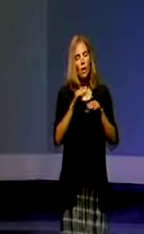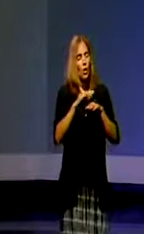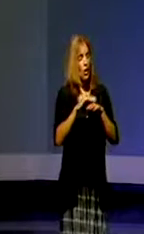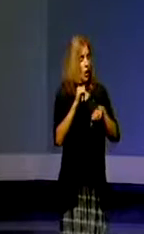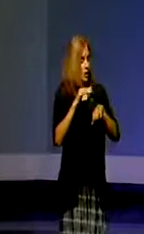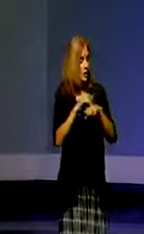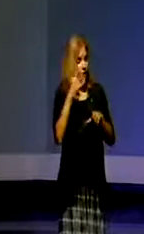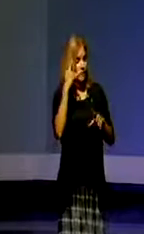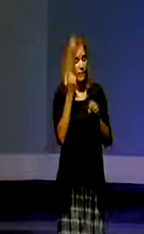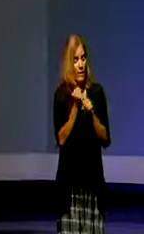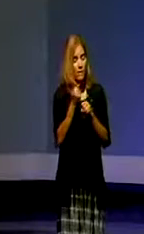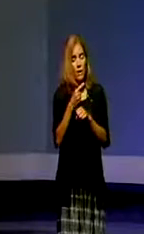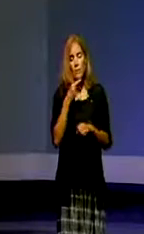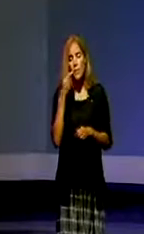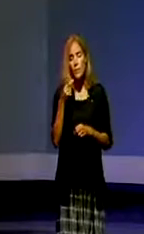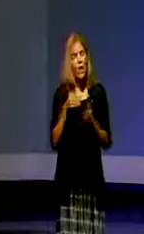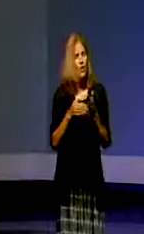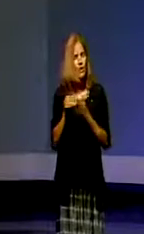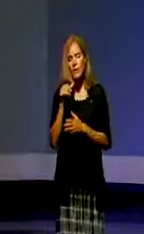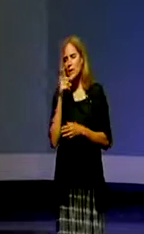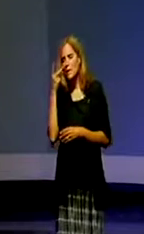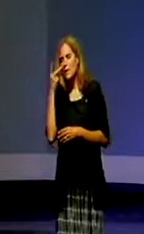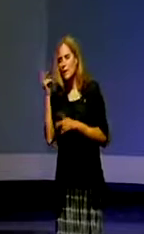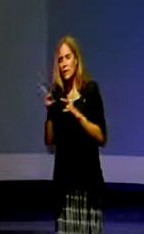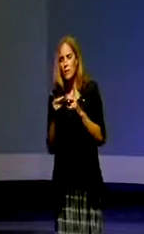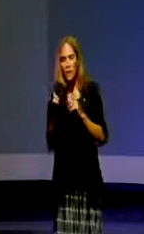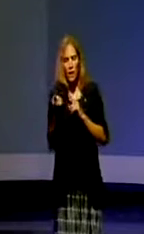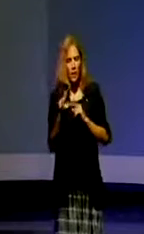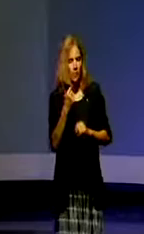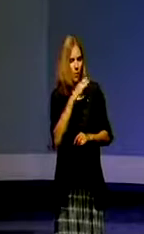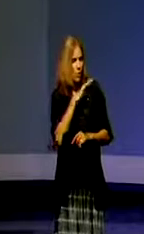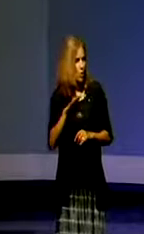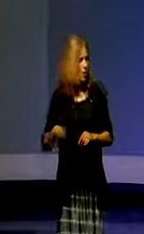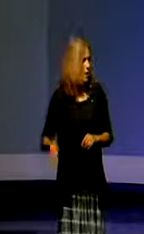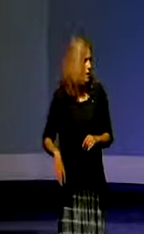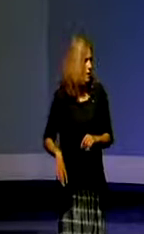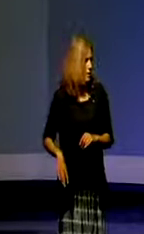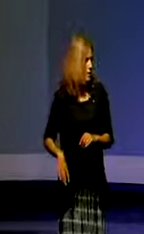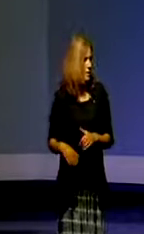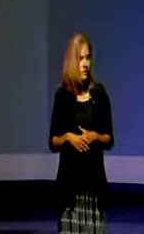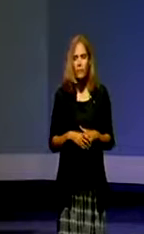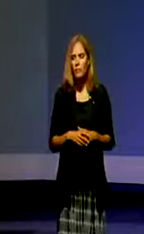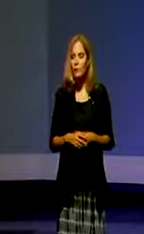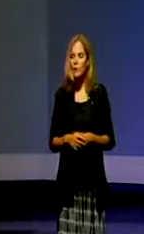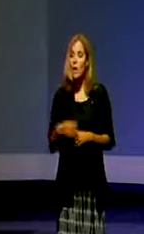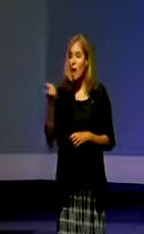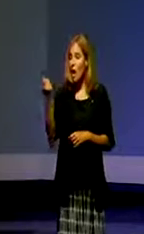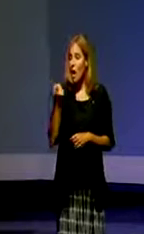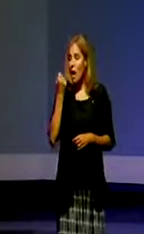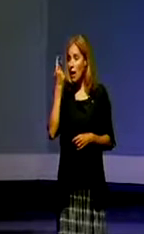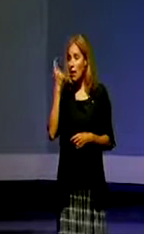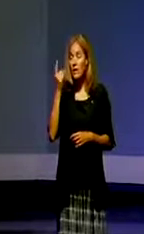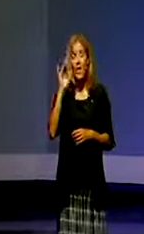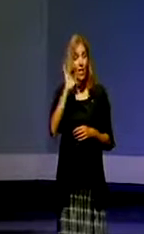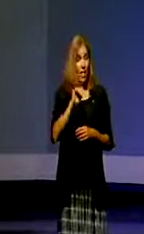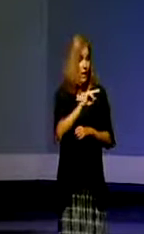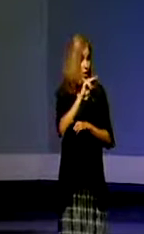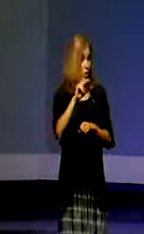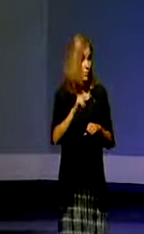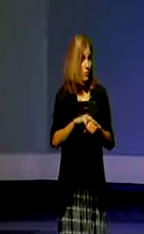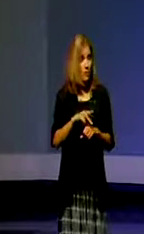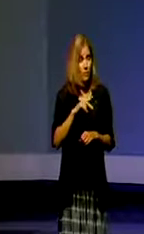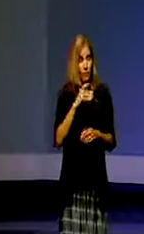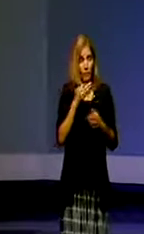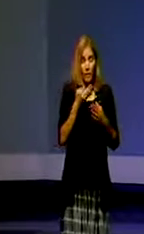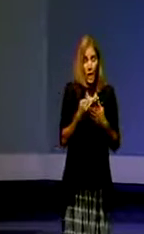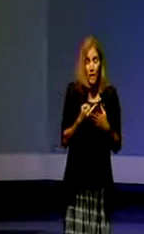proclaim. We don't often get to see people coming to Christ. Understand that that's normal. And a matter of